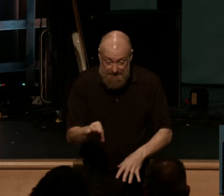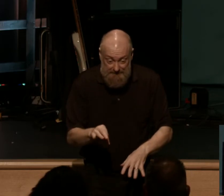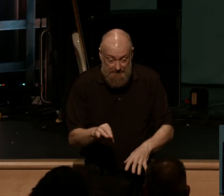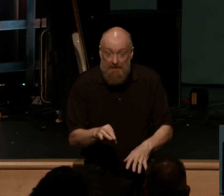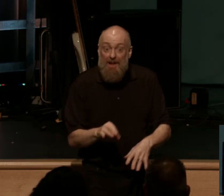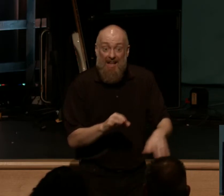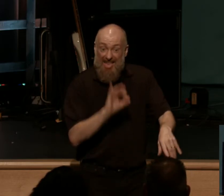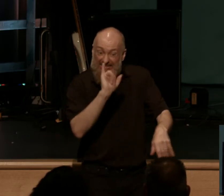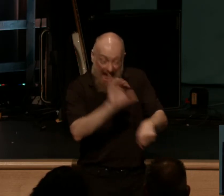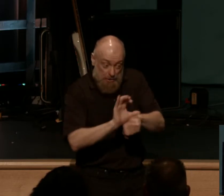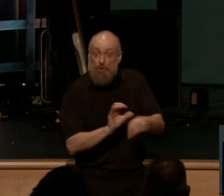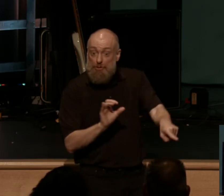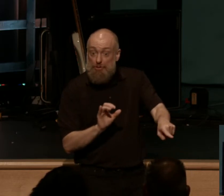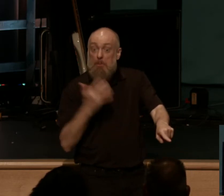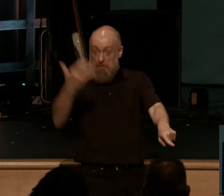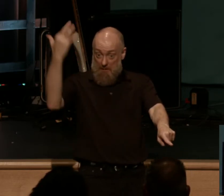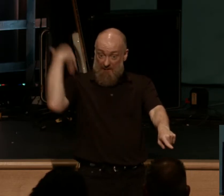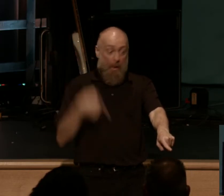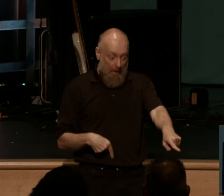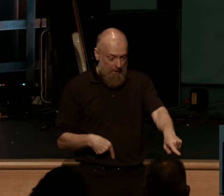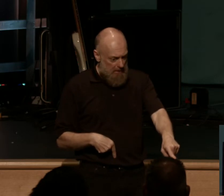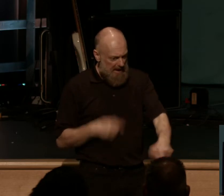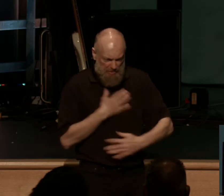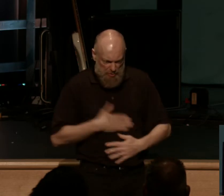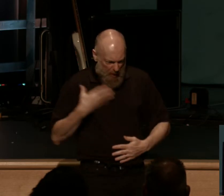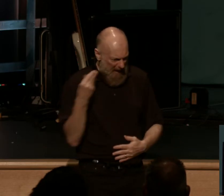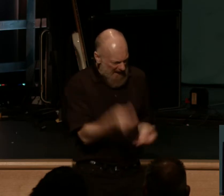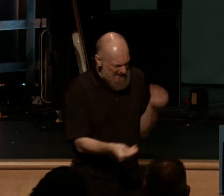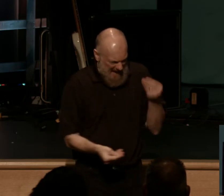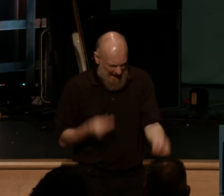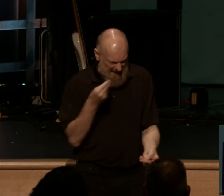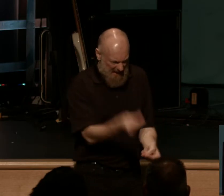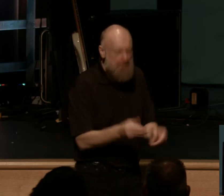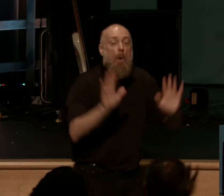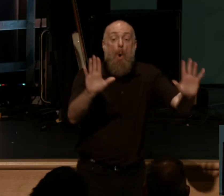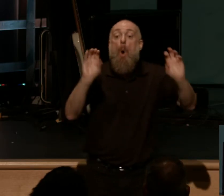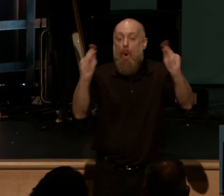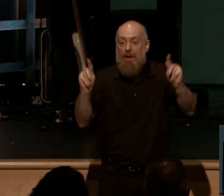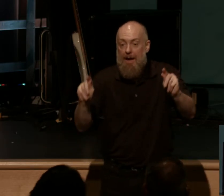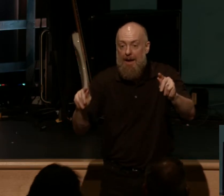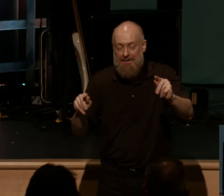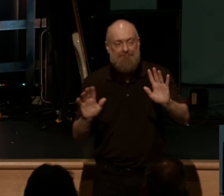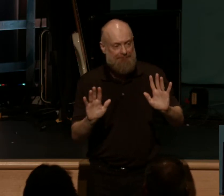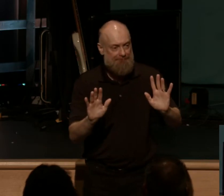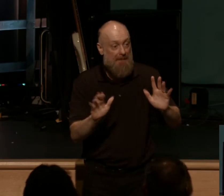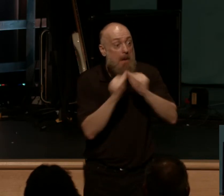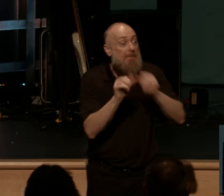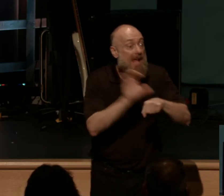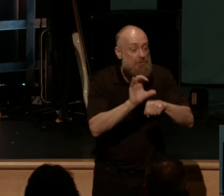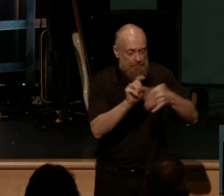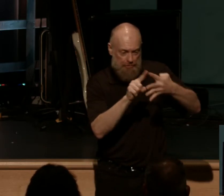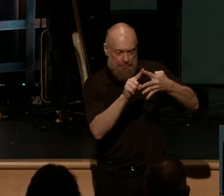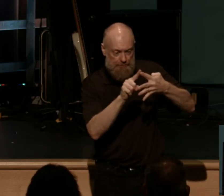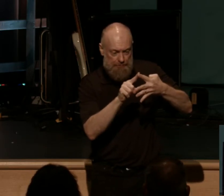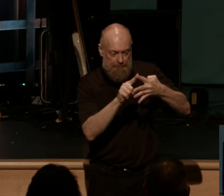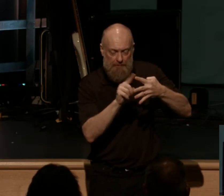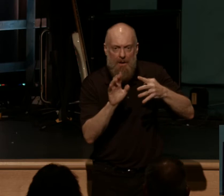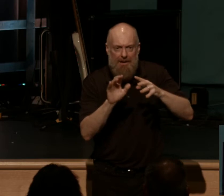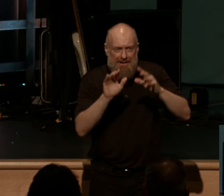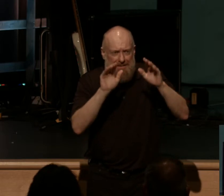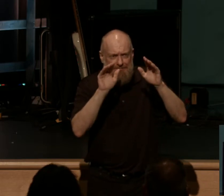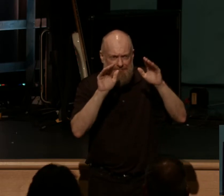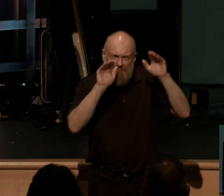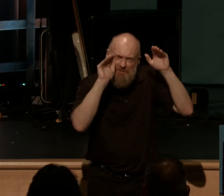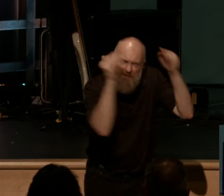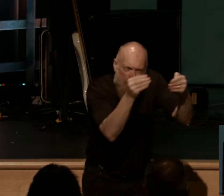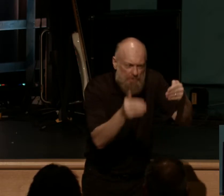this? We know they did. It says they did. We'll see that in just a second too. So, what are the marks of the blessed church? Steadfast devotion, right?